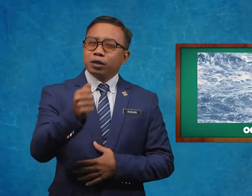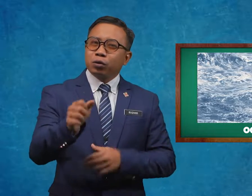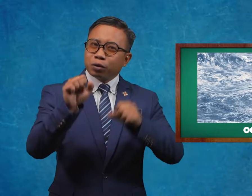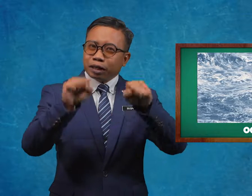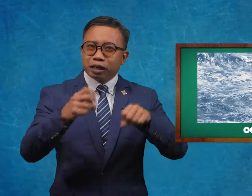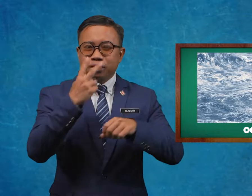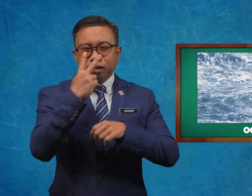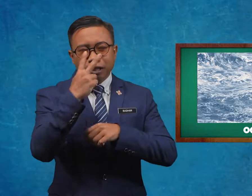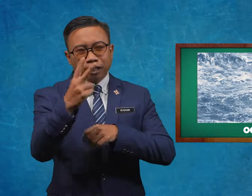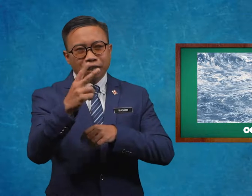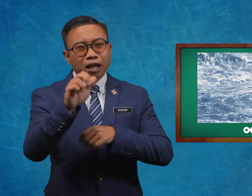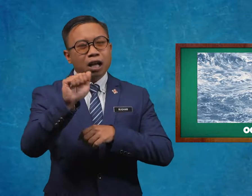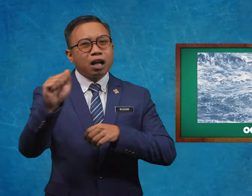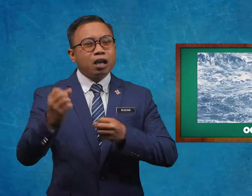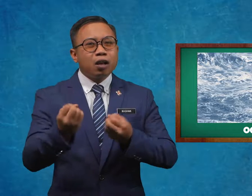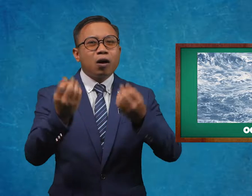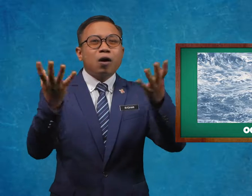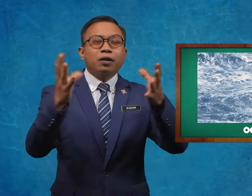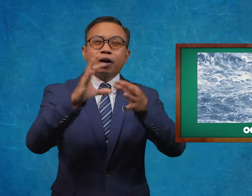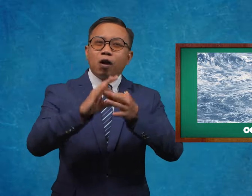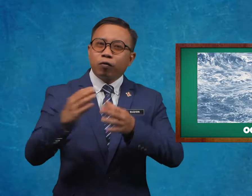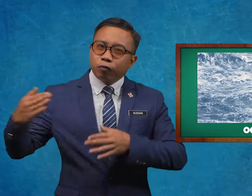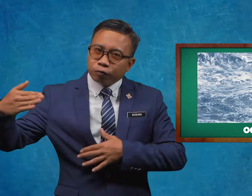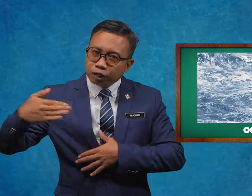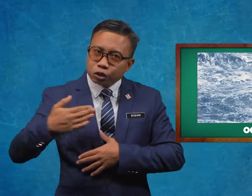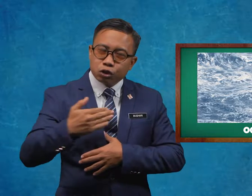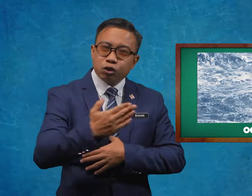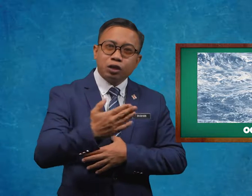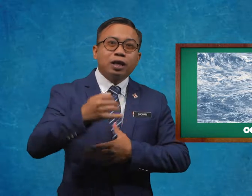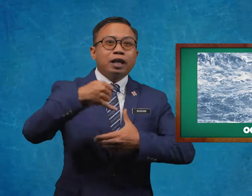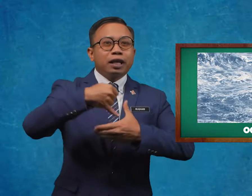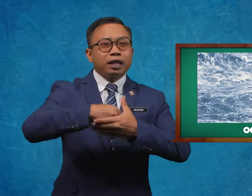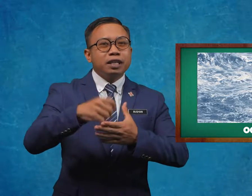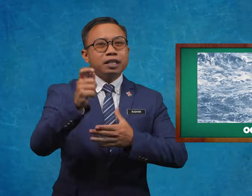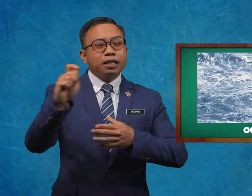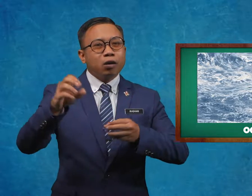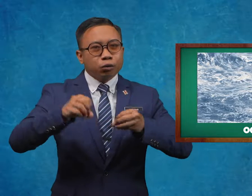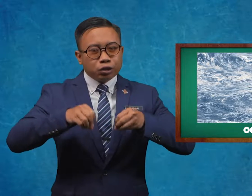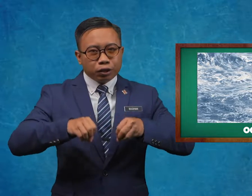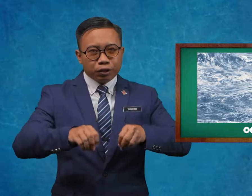You can see a lot of fish in the ocean.